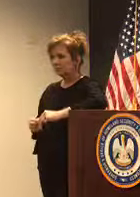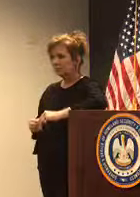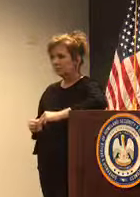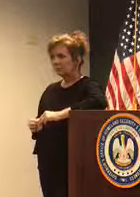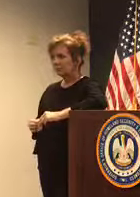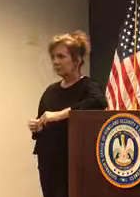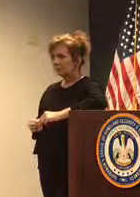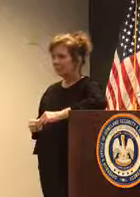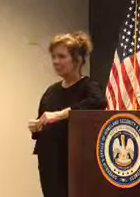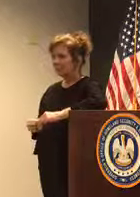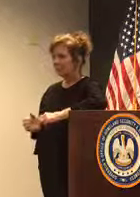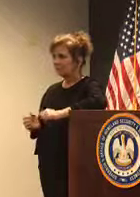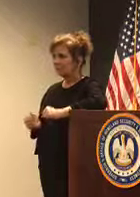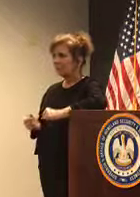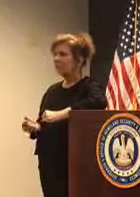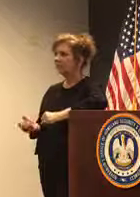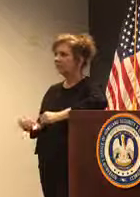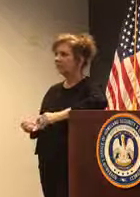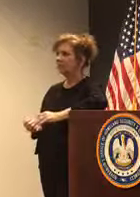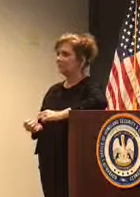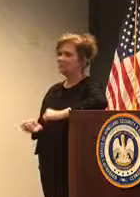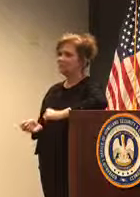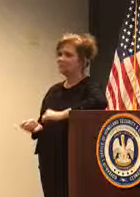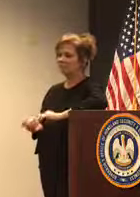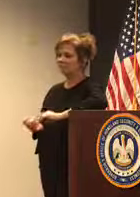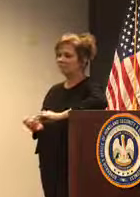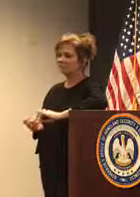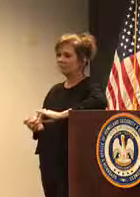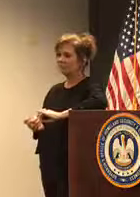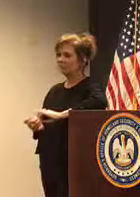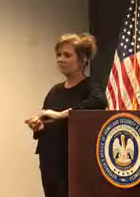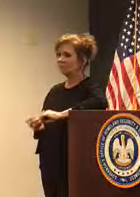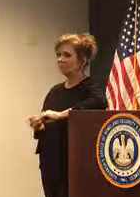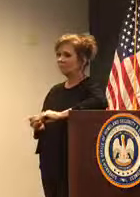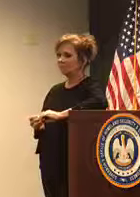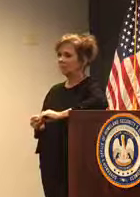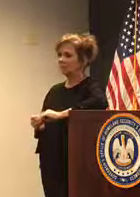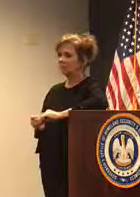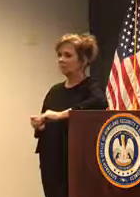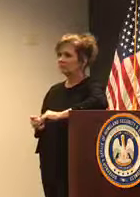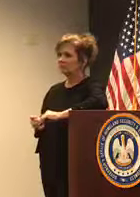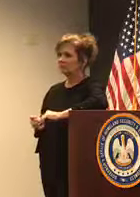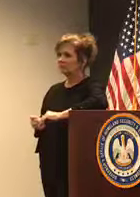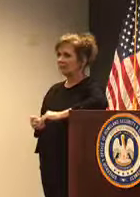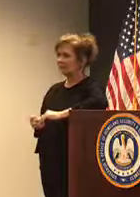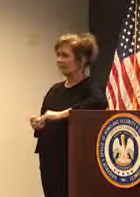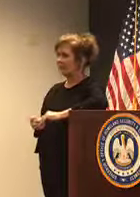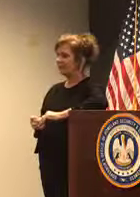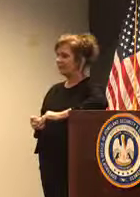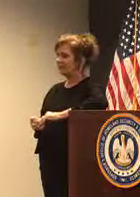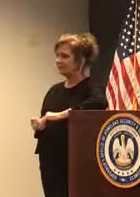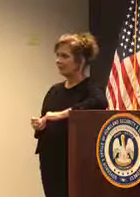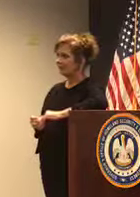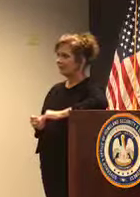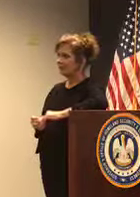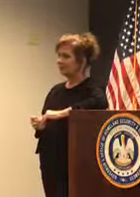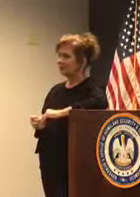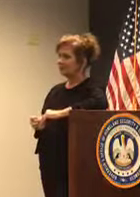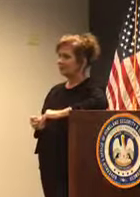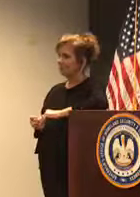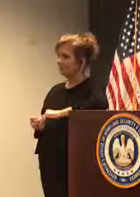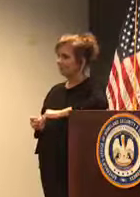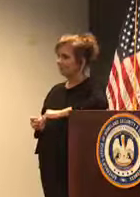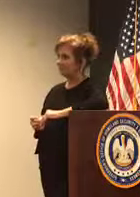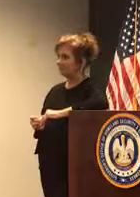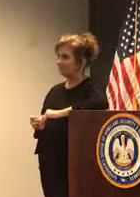across the entire coast. And also yesterday I spoke to the